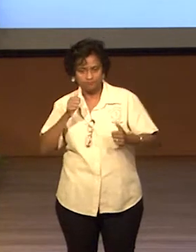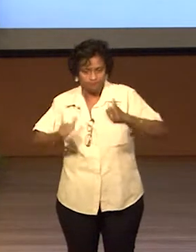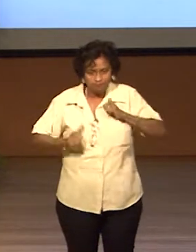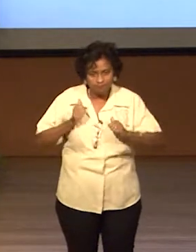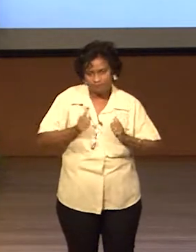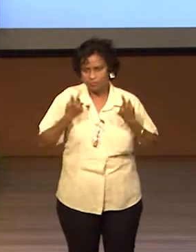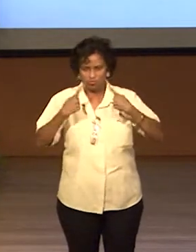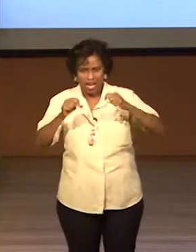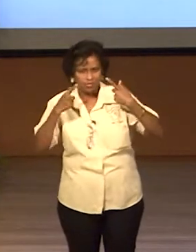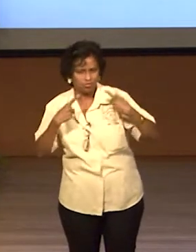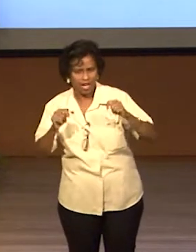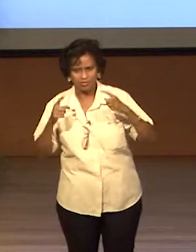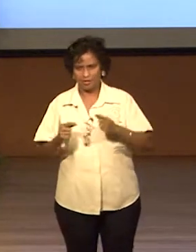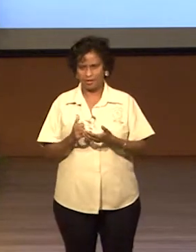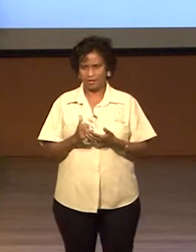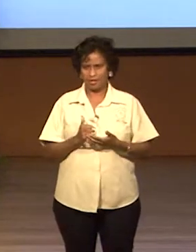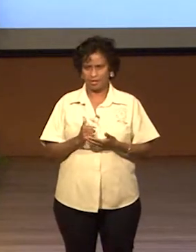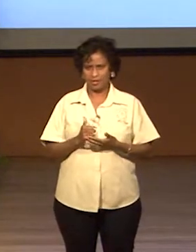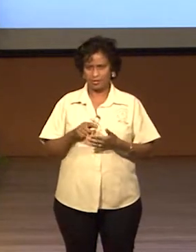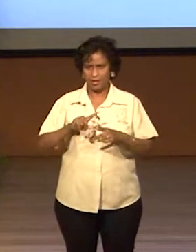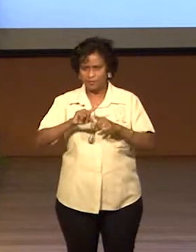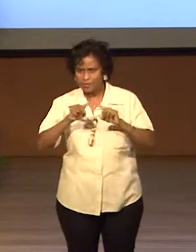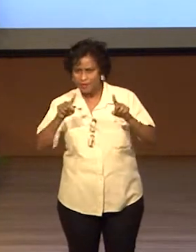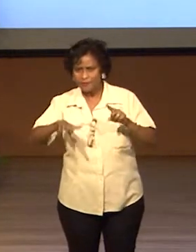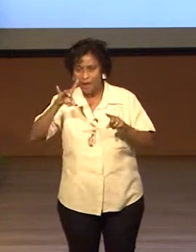to ensure that people, one, don't feel